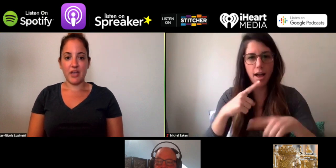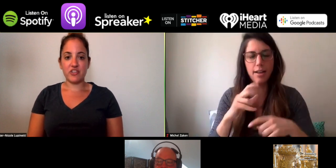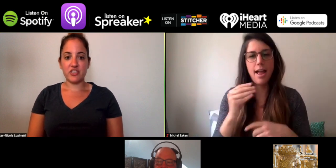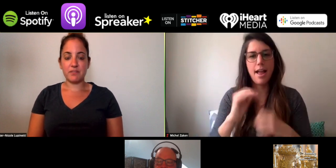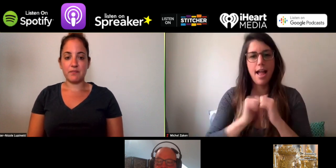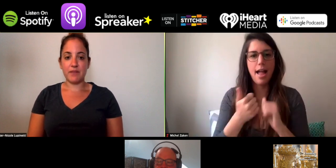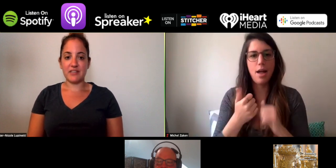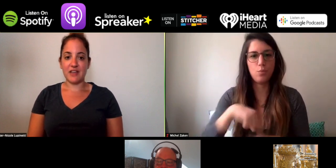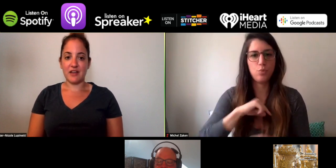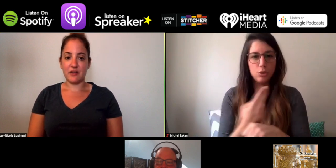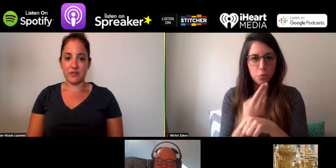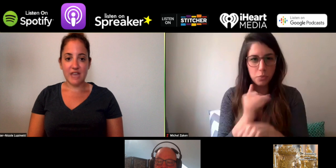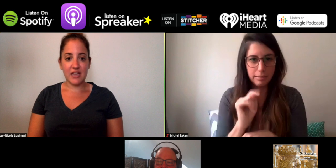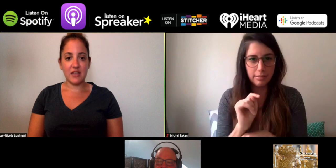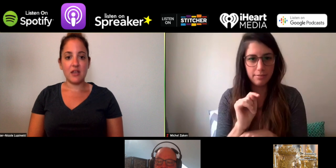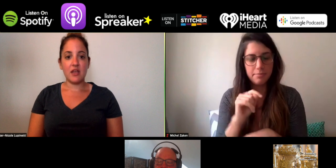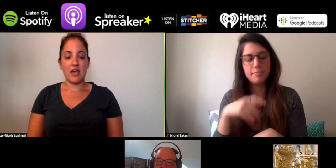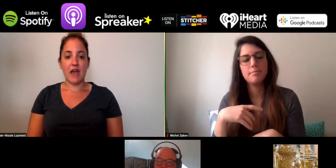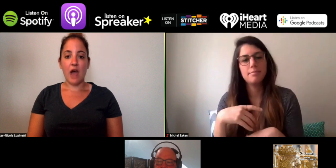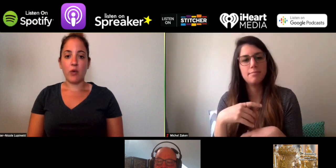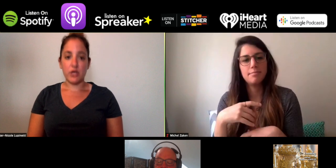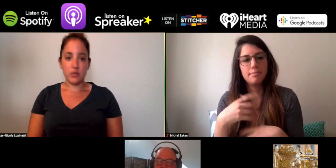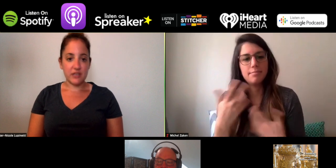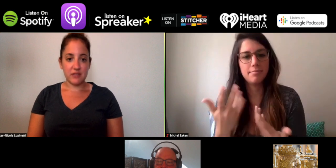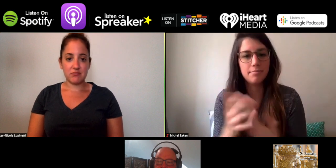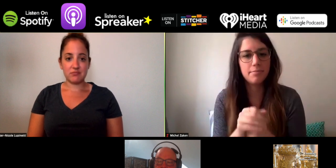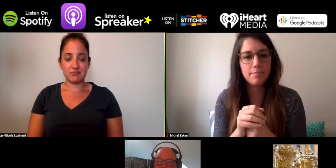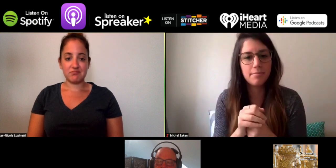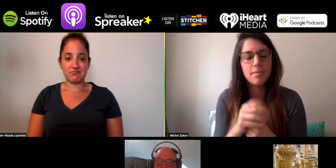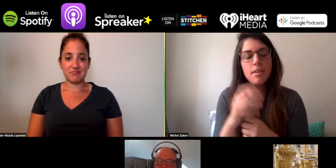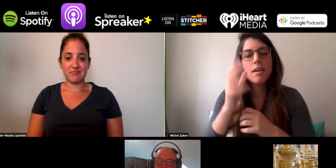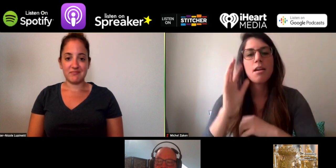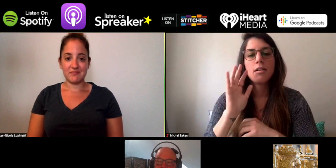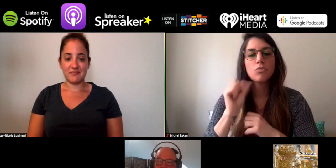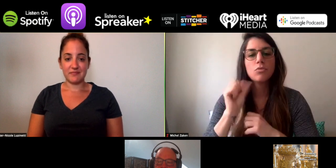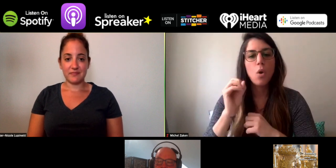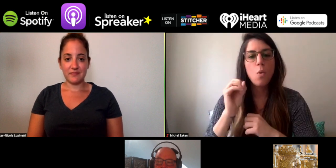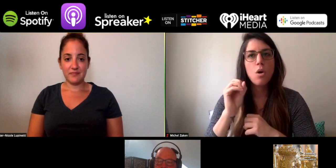But it's just based on, you know, signing and how we use it.